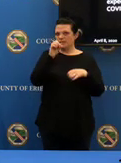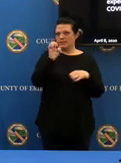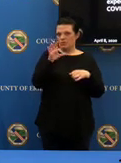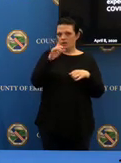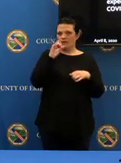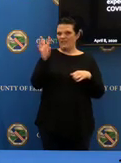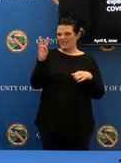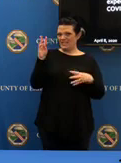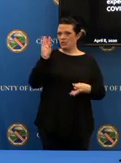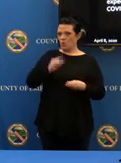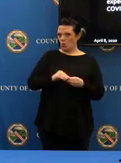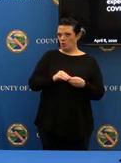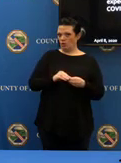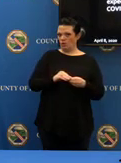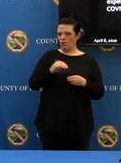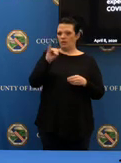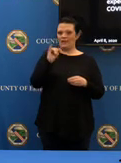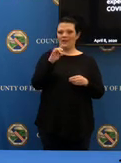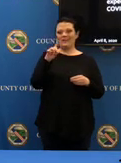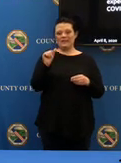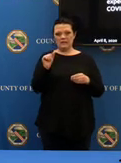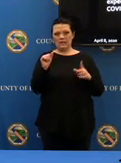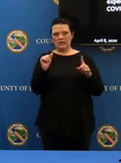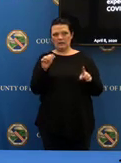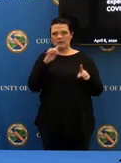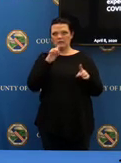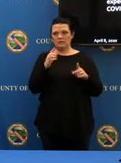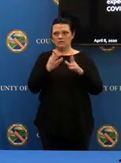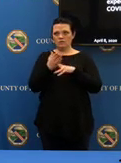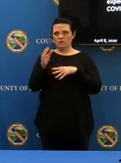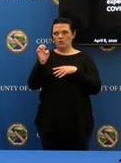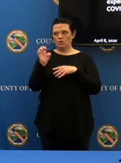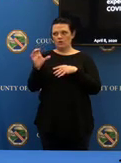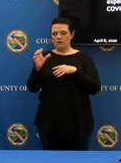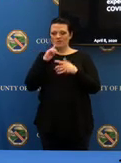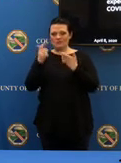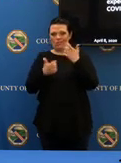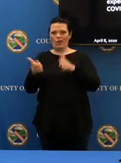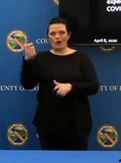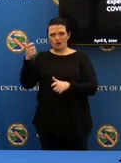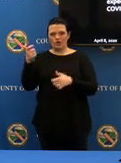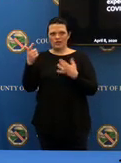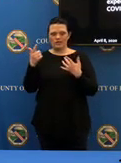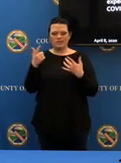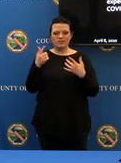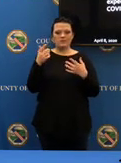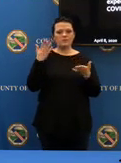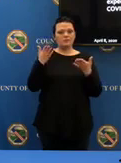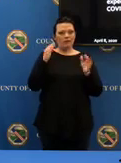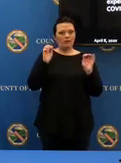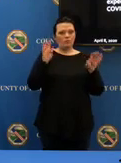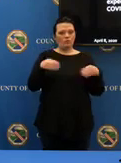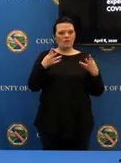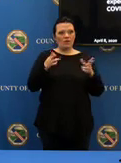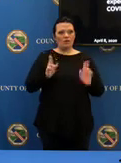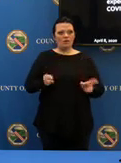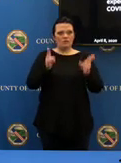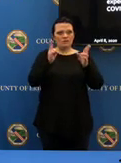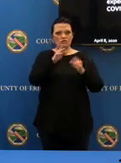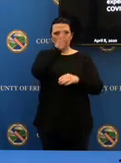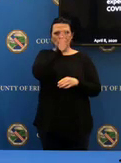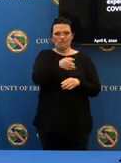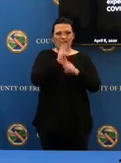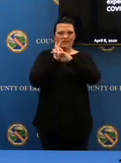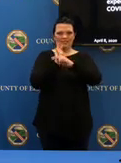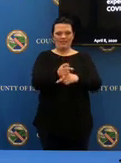6 of them, although the IDA is through Erie County is the largest, may provide expedited direct lending